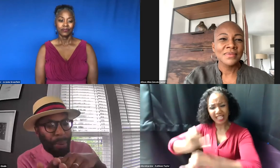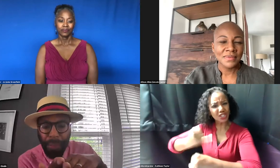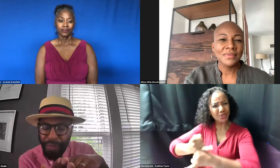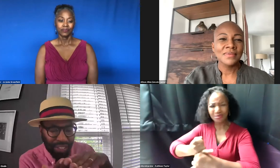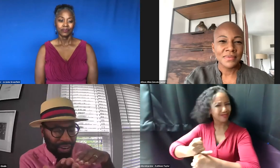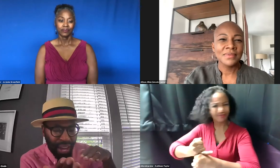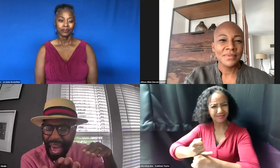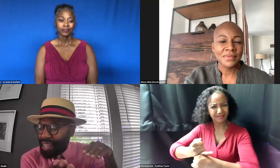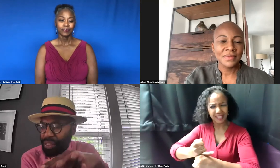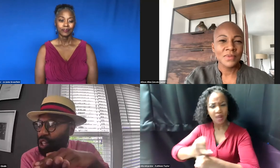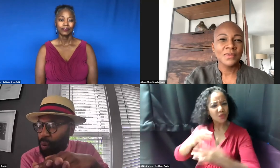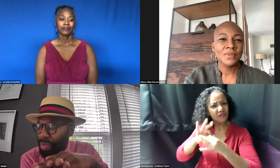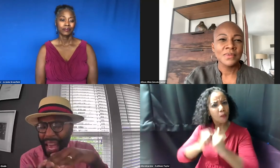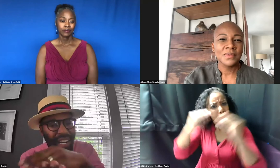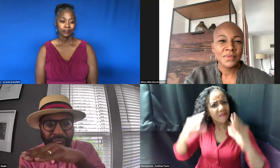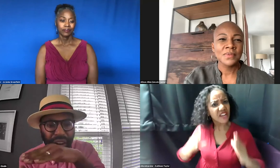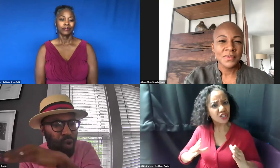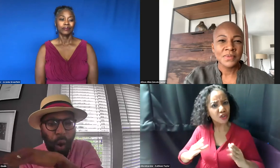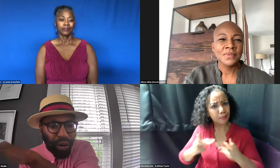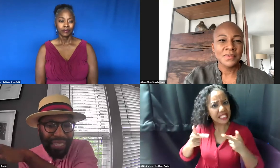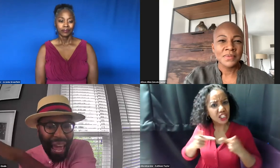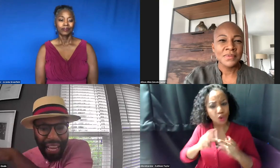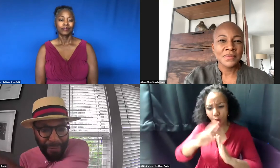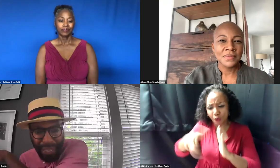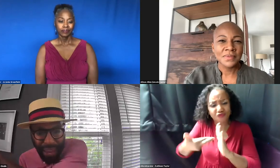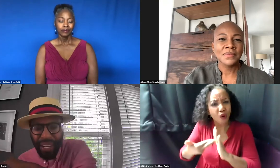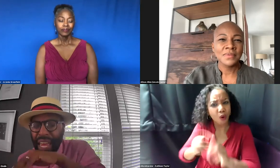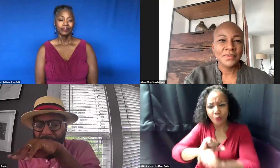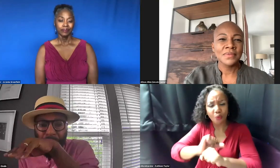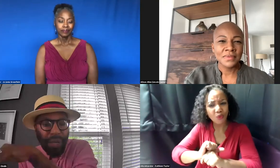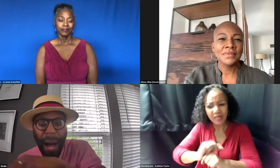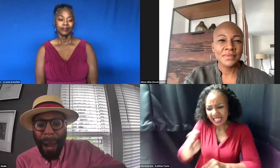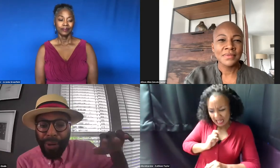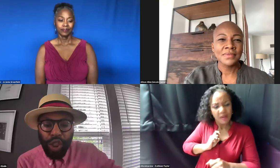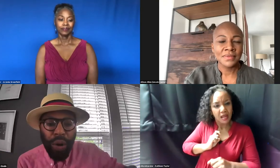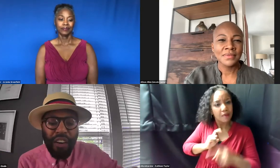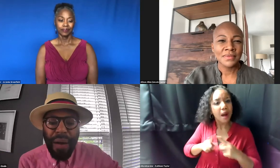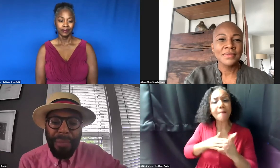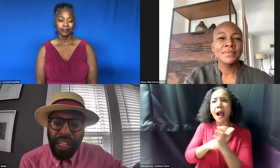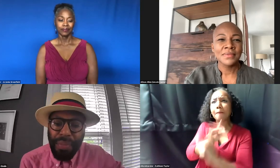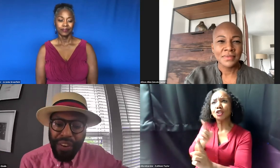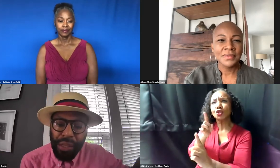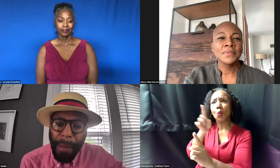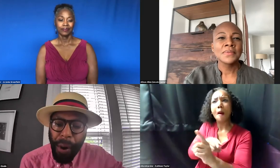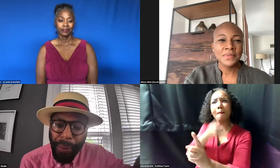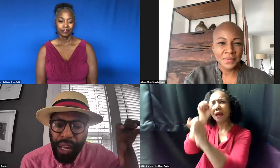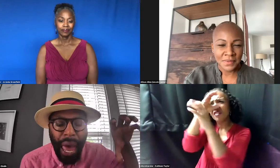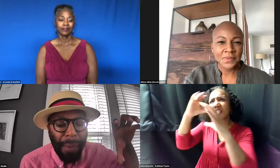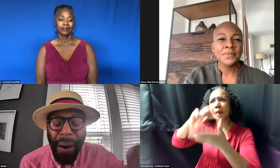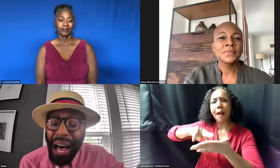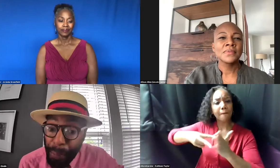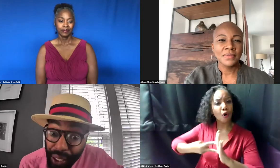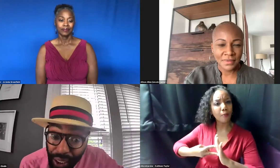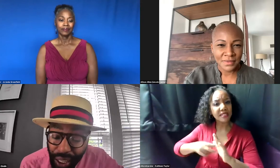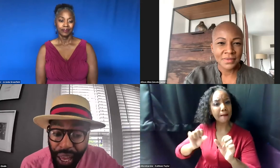nothing to do with being a professor. It had nothing to do with any other role or task I've been given. It was about my pursuing of my mission, my vision, my purpose,